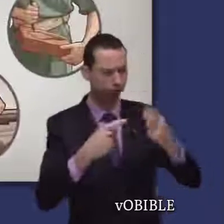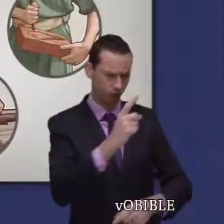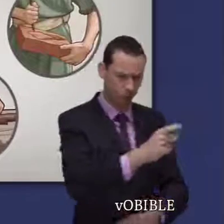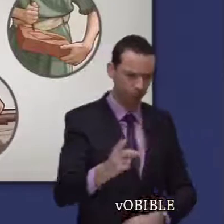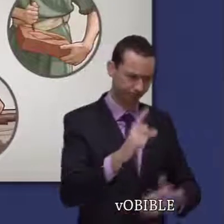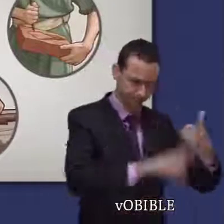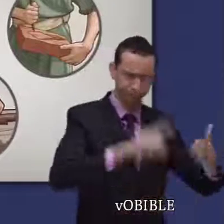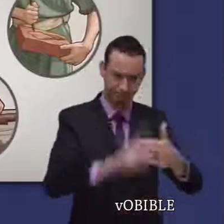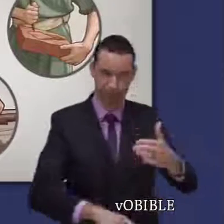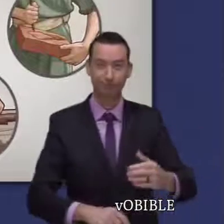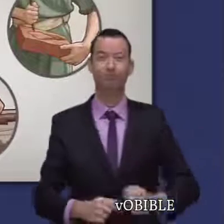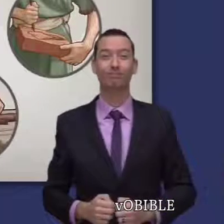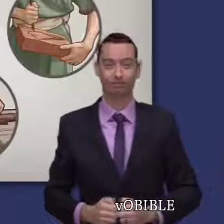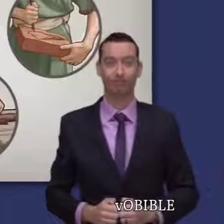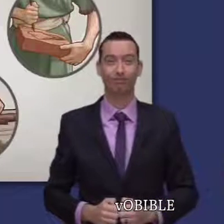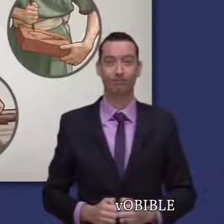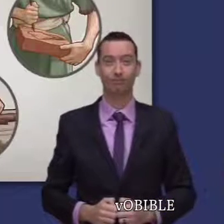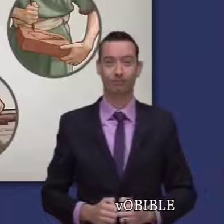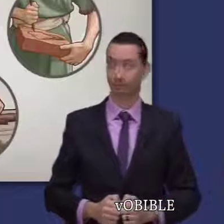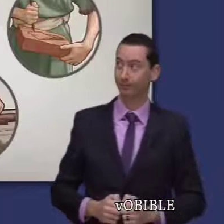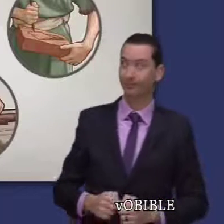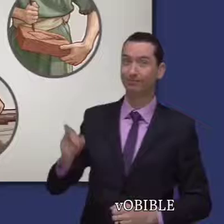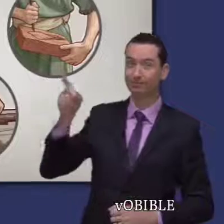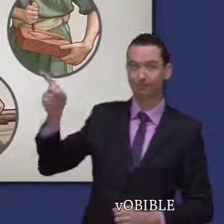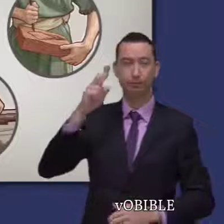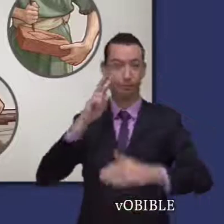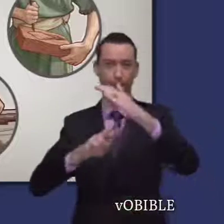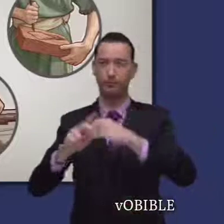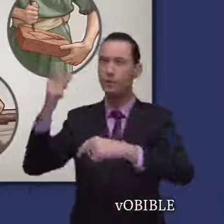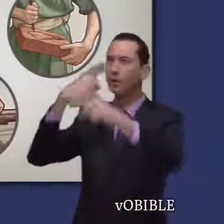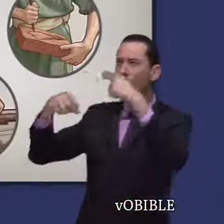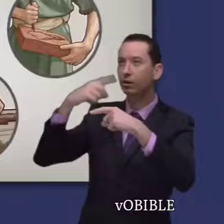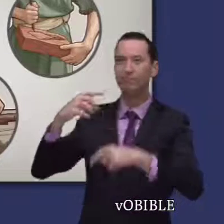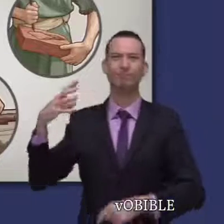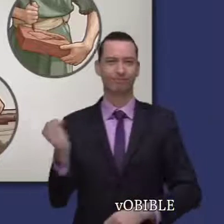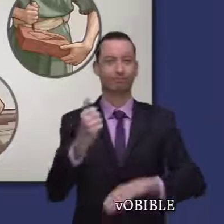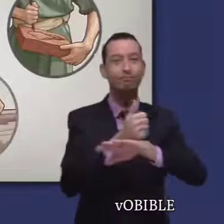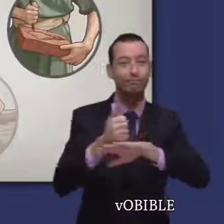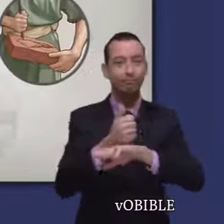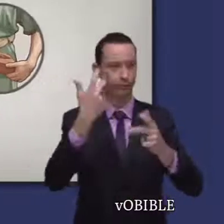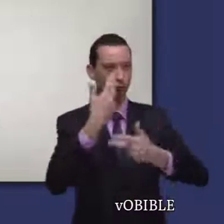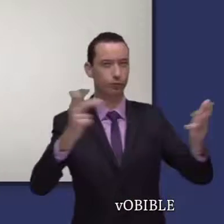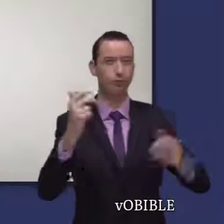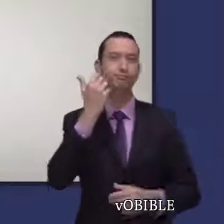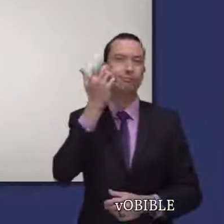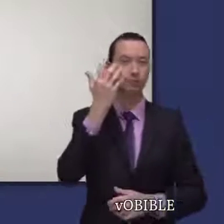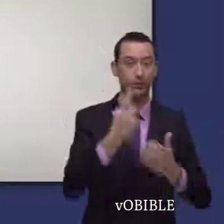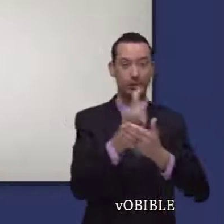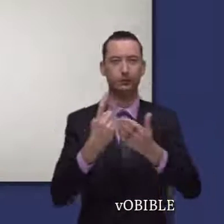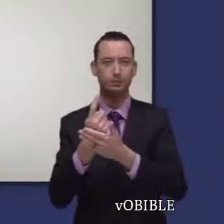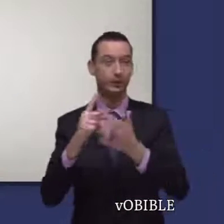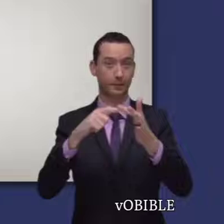Ezekiel often communicated Jehovah's prophecies by means of symbolic actions. For example, Jehovah